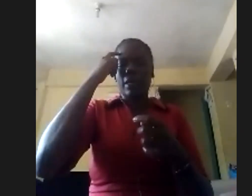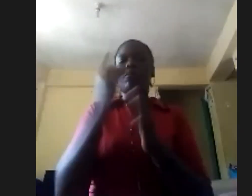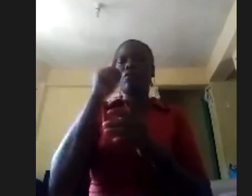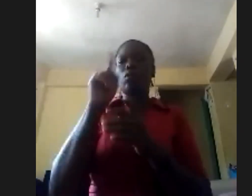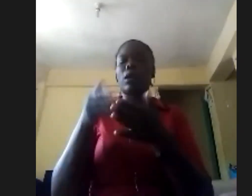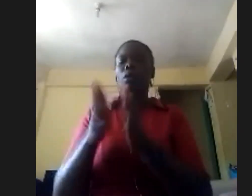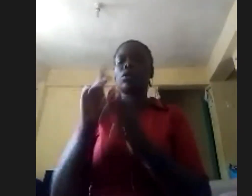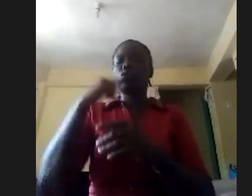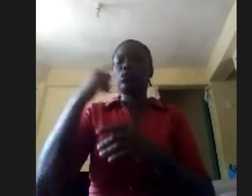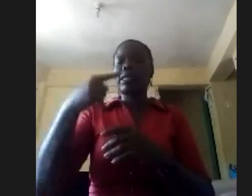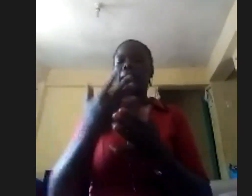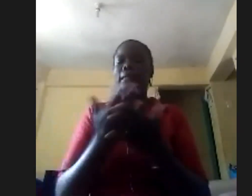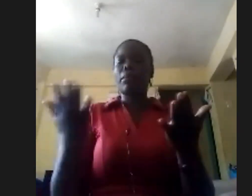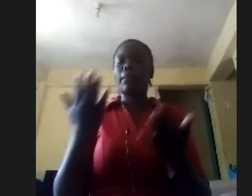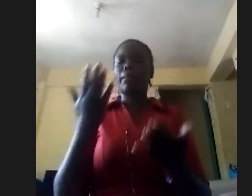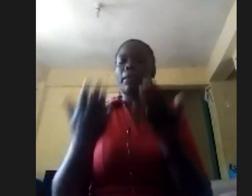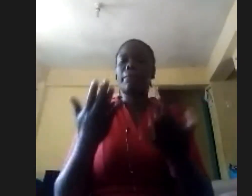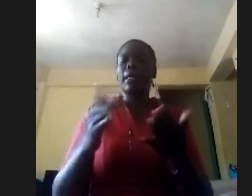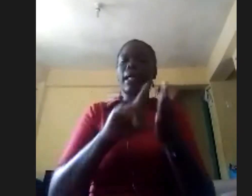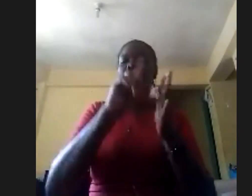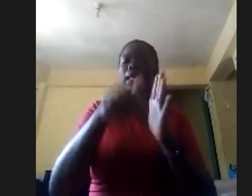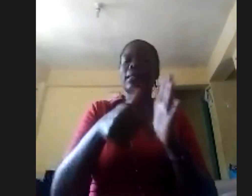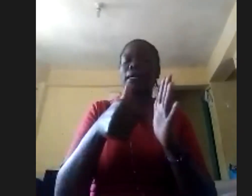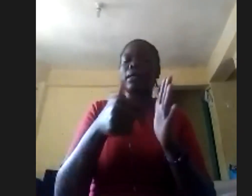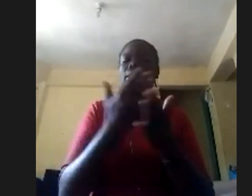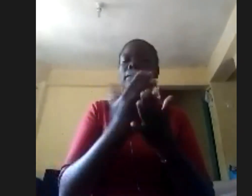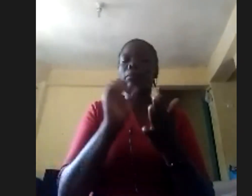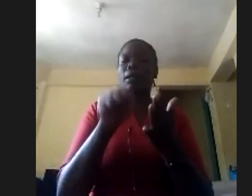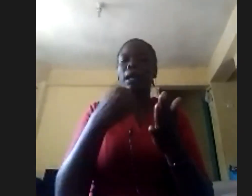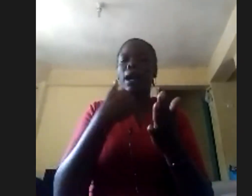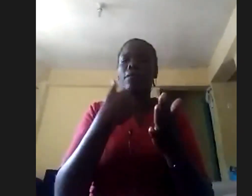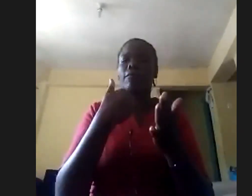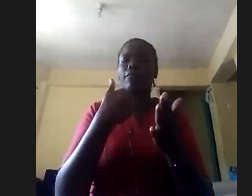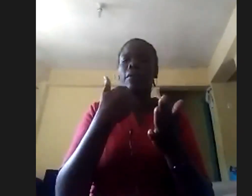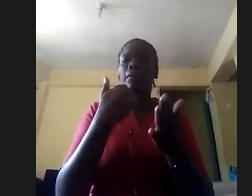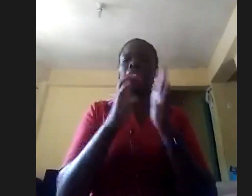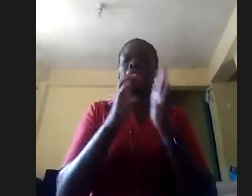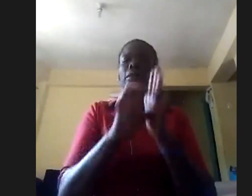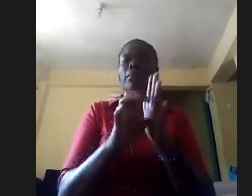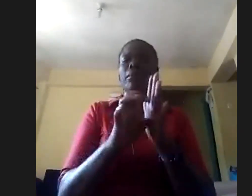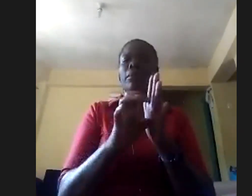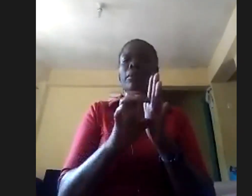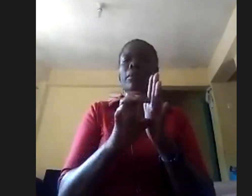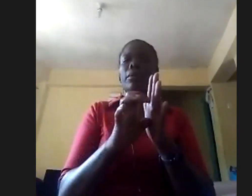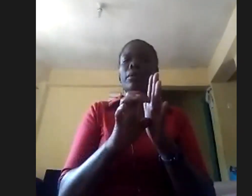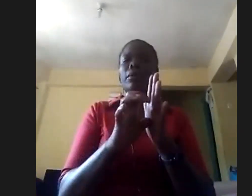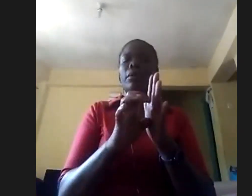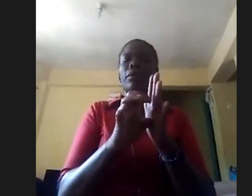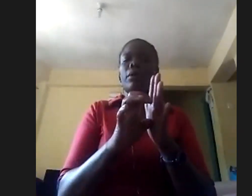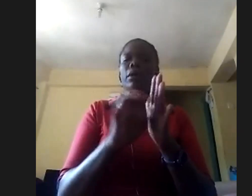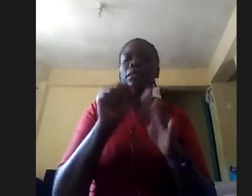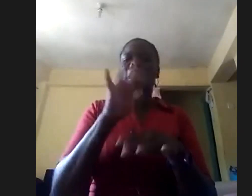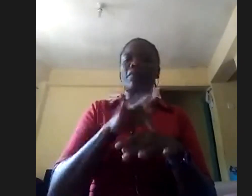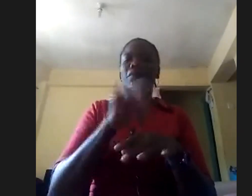that, probably later on someone can have, let me say clinically, what can that, it can affect your